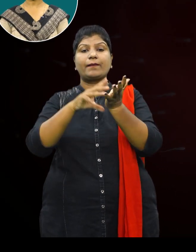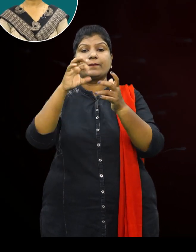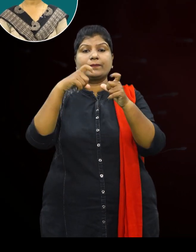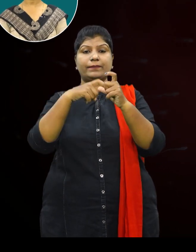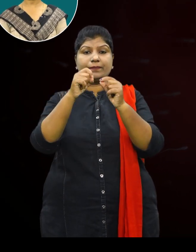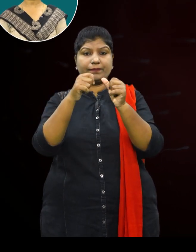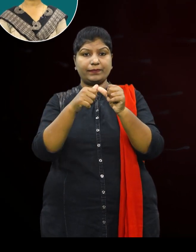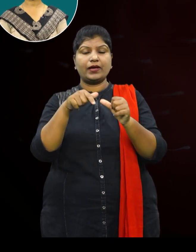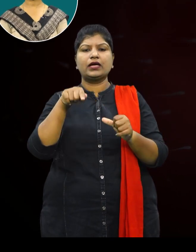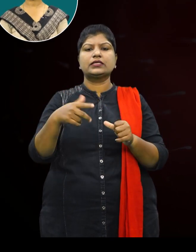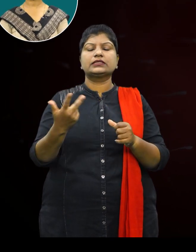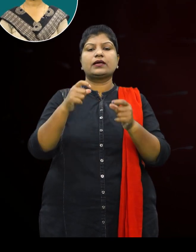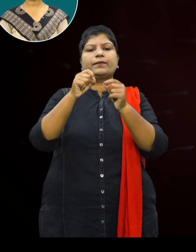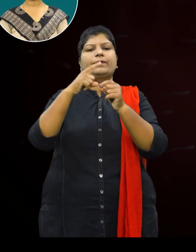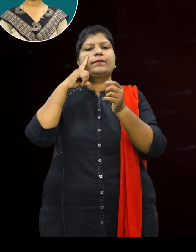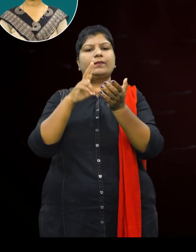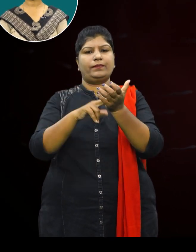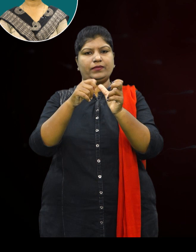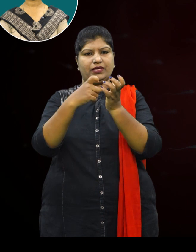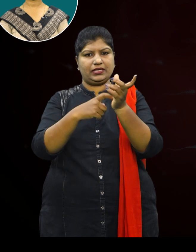by binary fission.